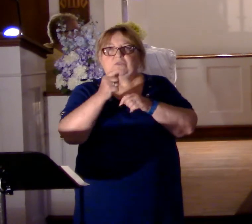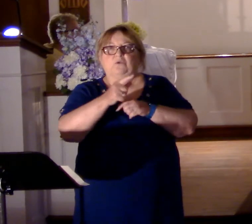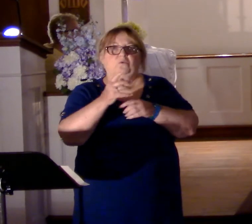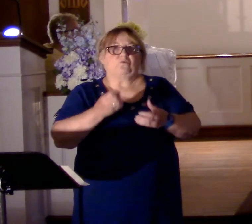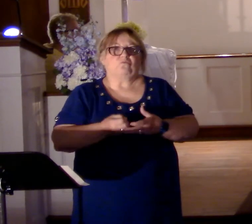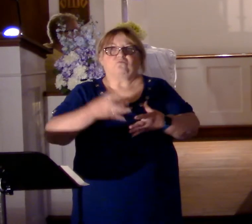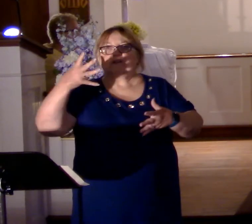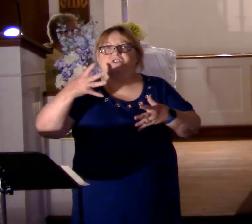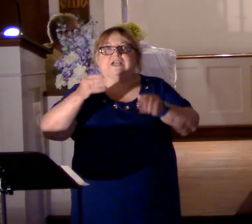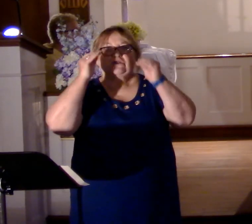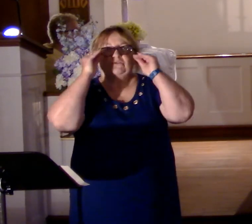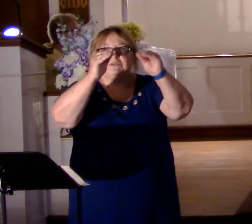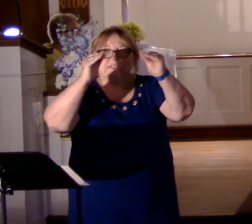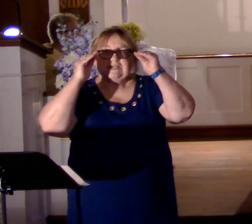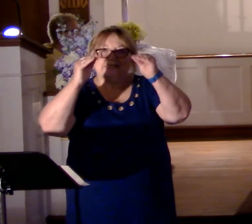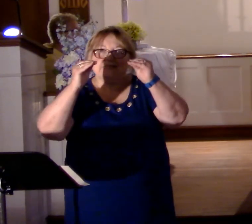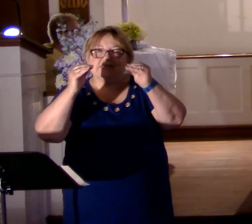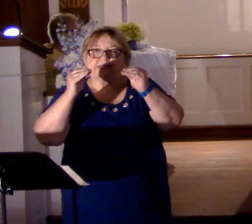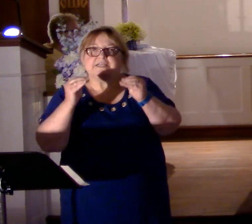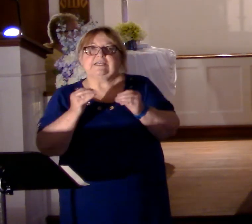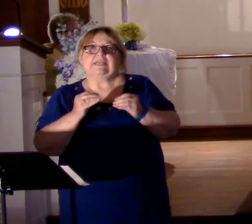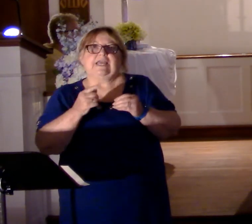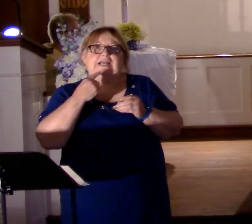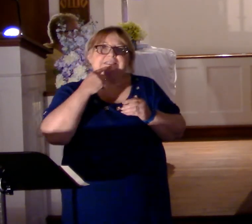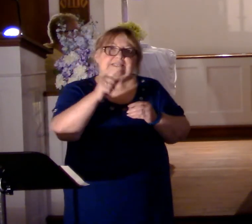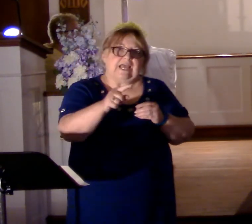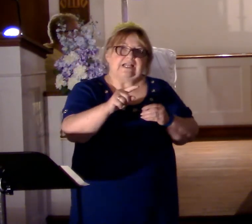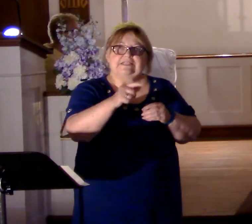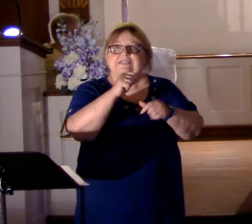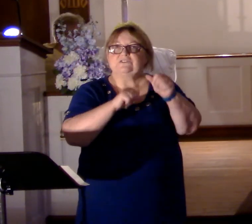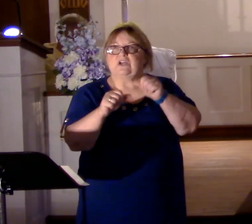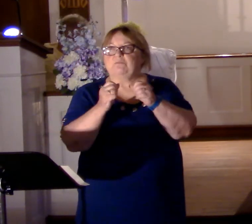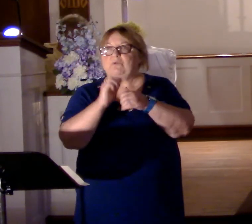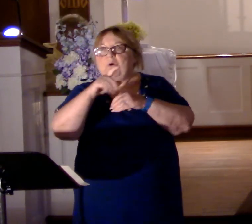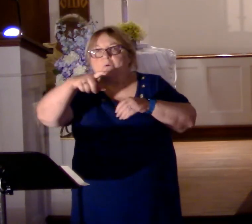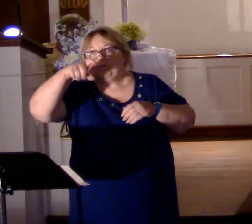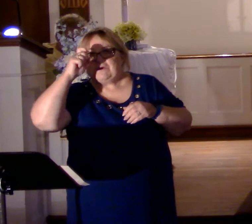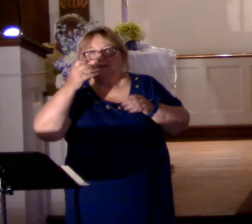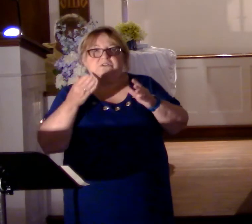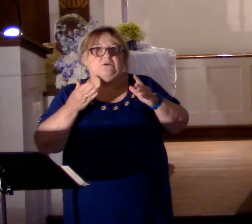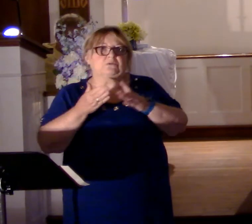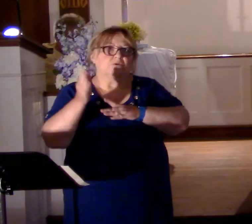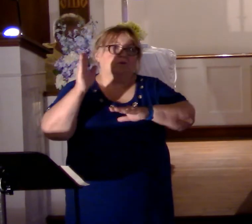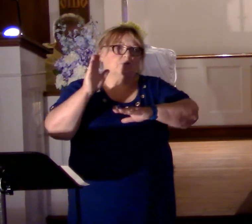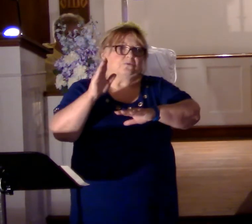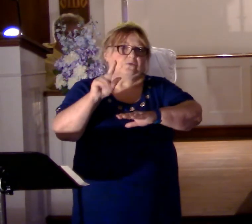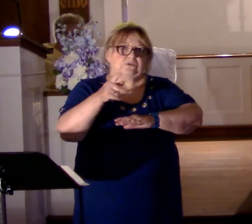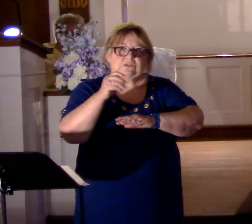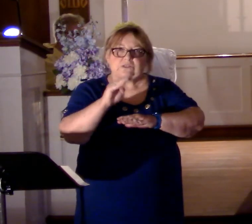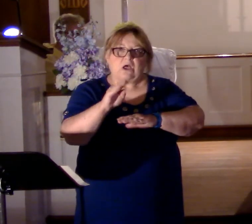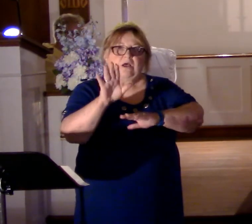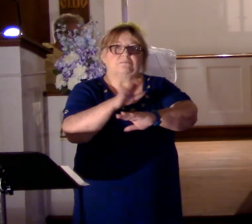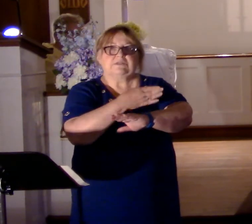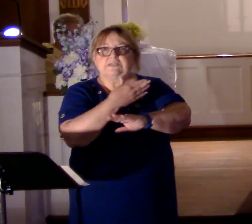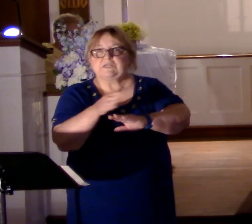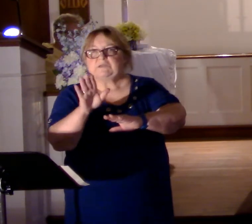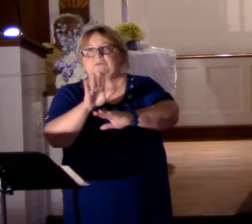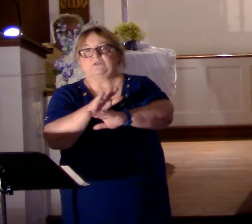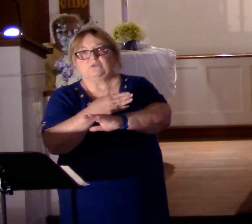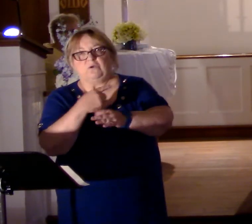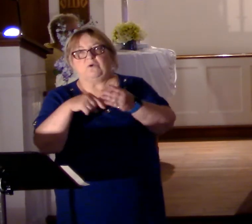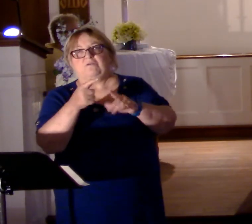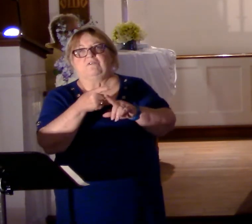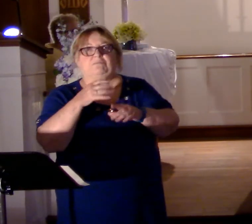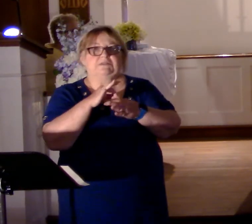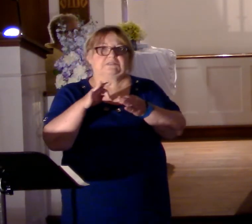richly as you teach and admonish one another with all wisdom through psalms and hymns and songs from